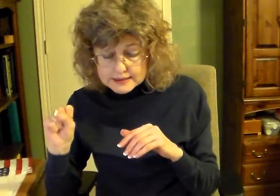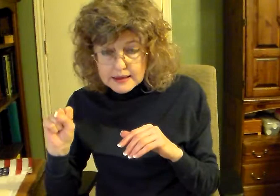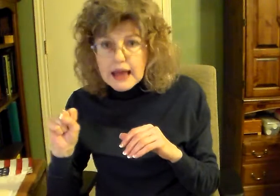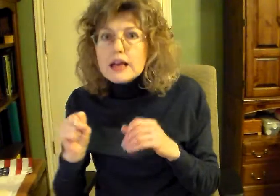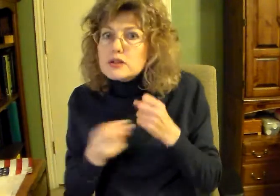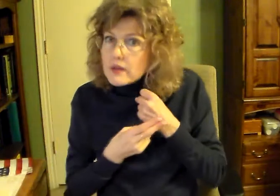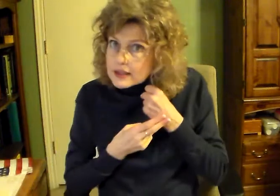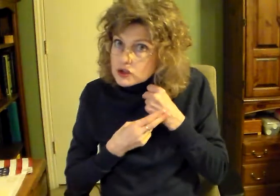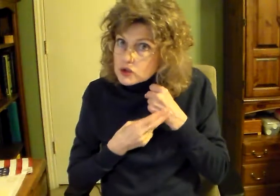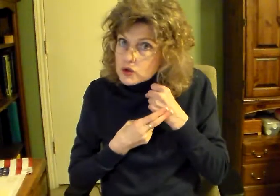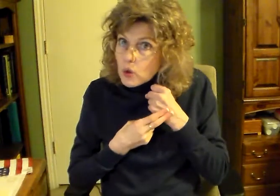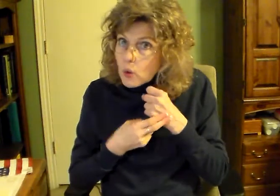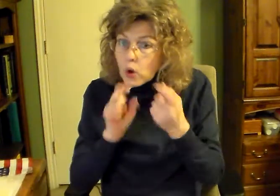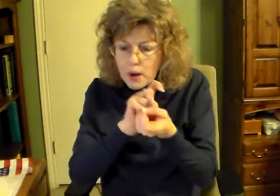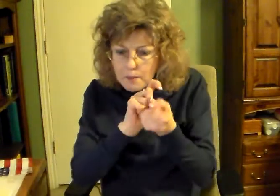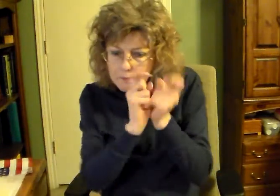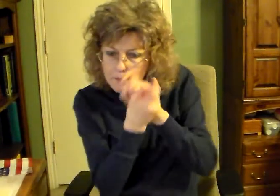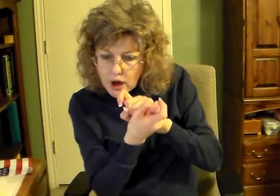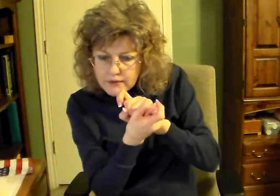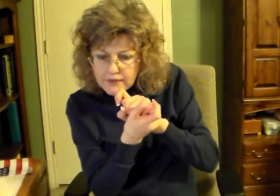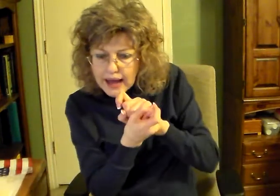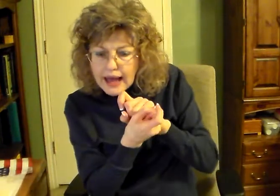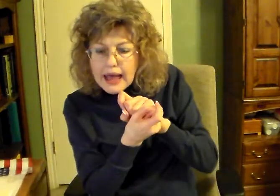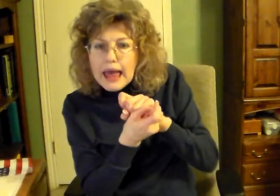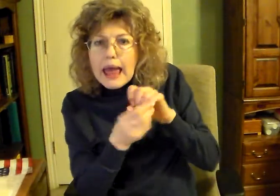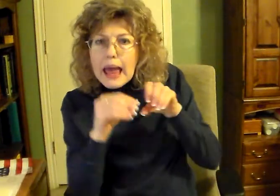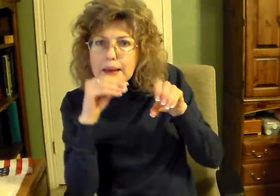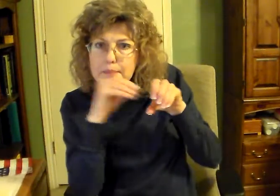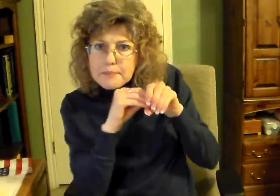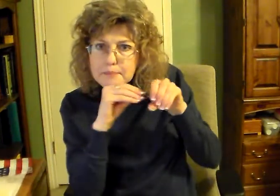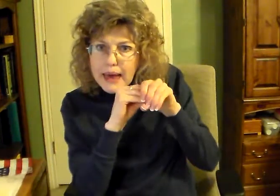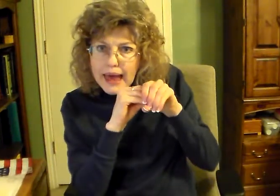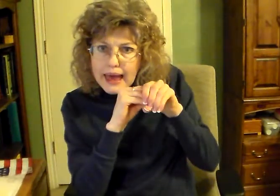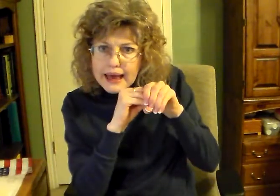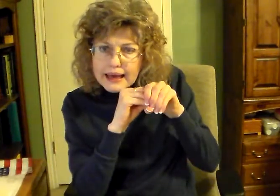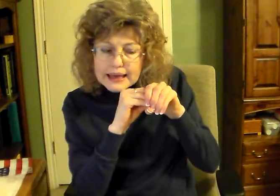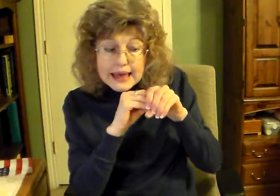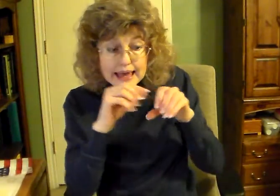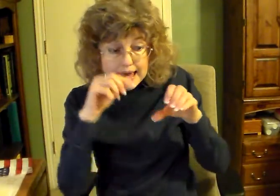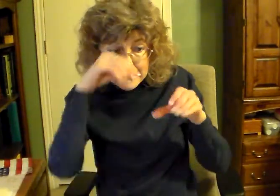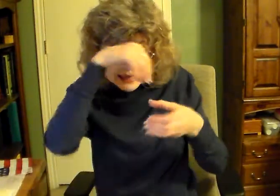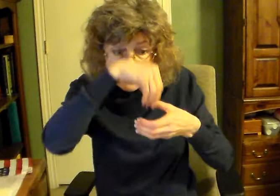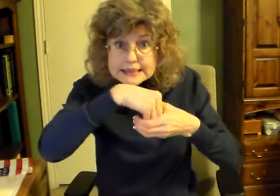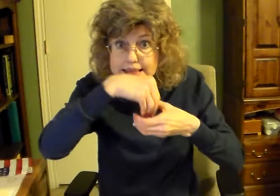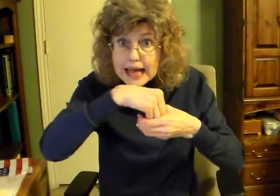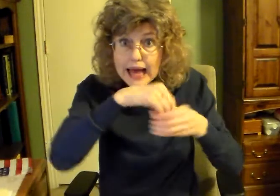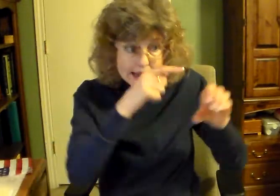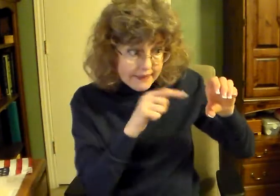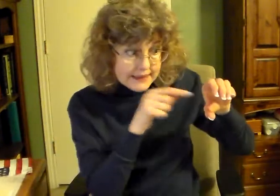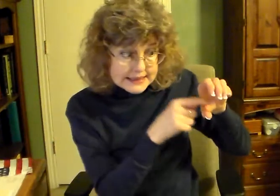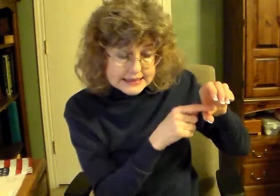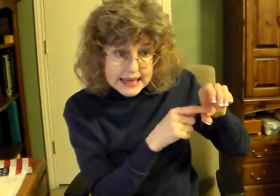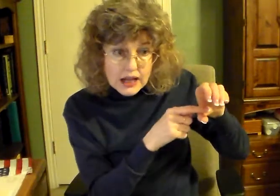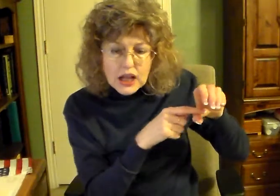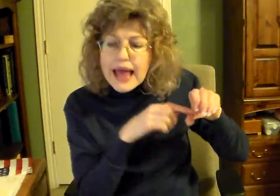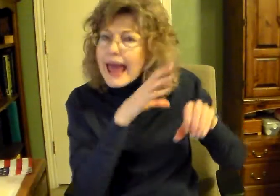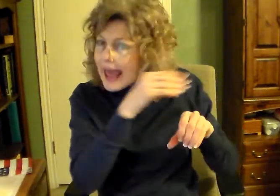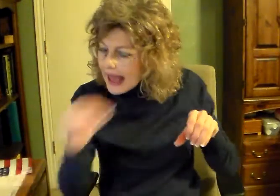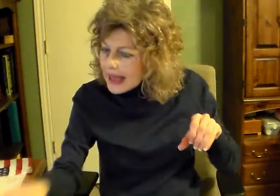and other materials from the endoplasmic reticulum for storage in the cell or secretion outside of the cell. One of the parts